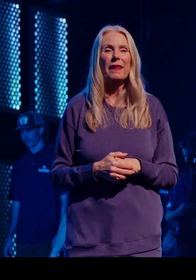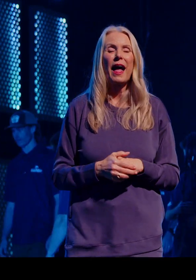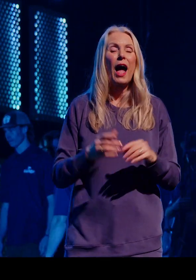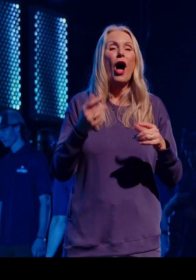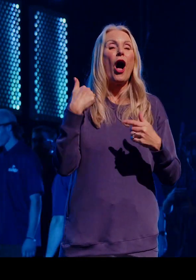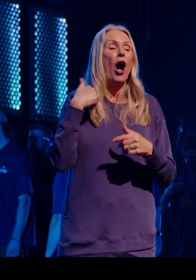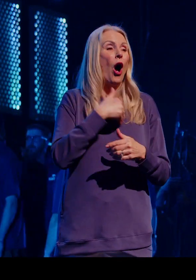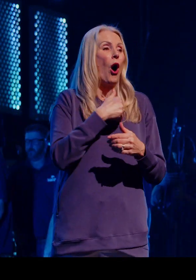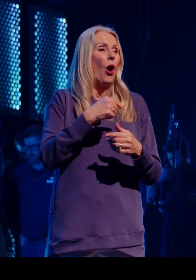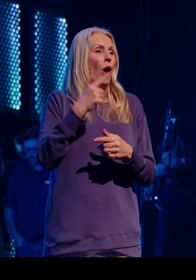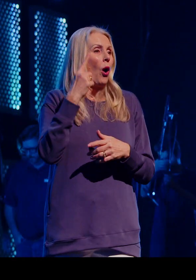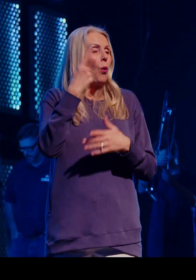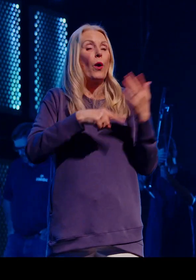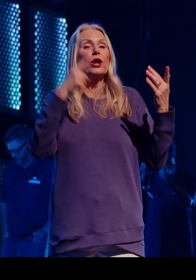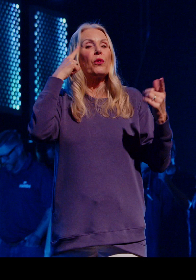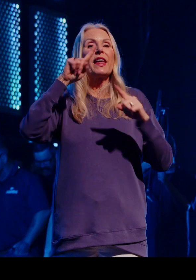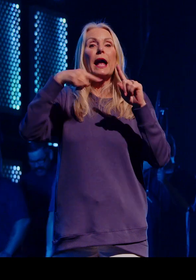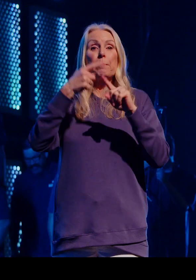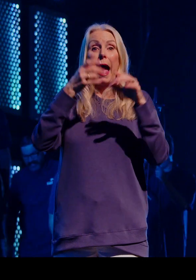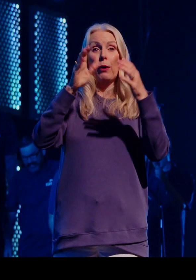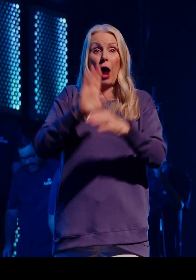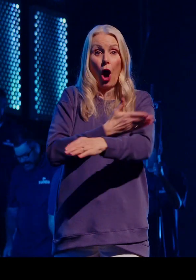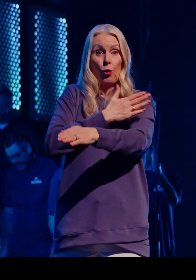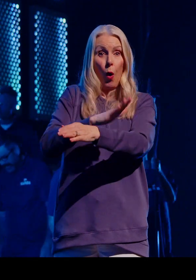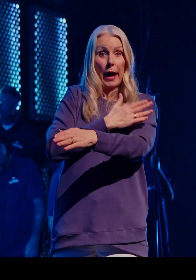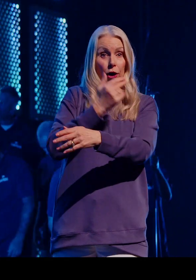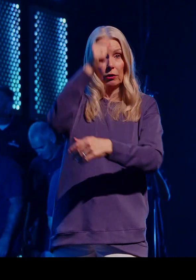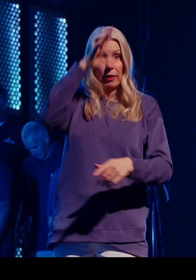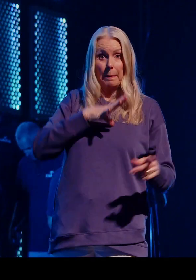What do you guys think of that men's choir?